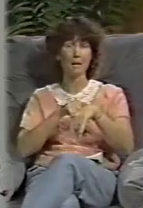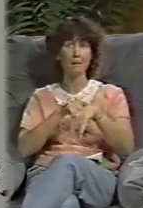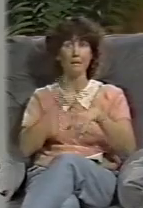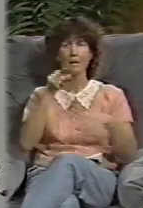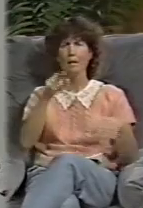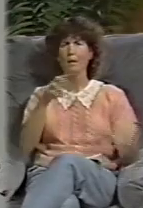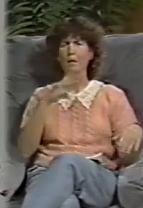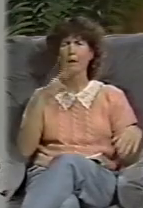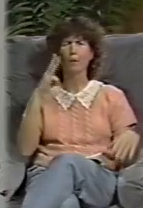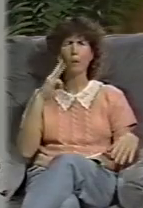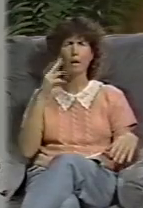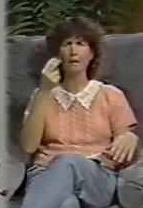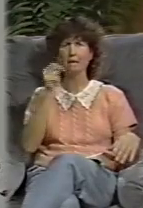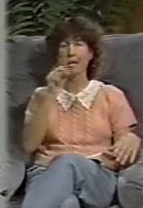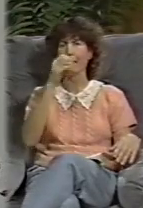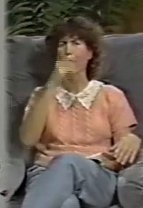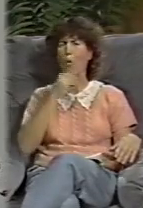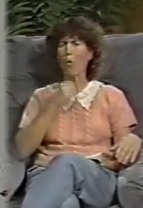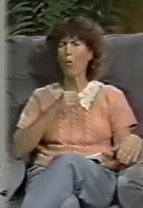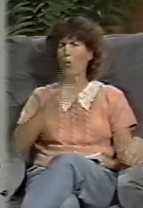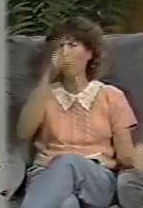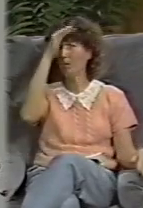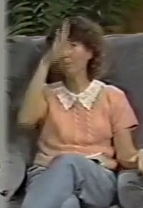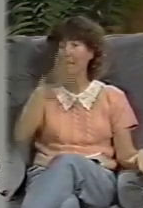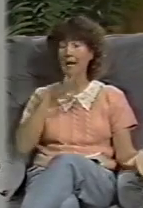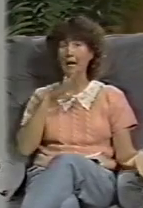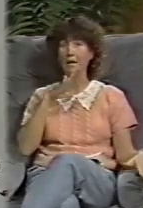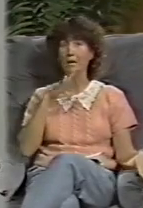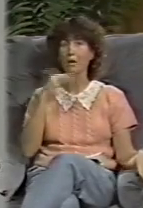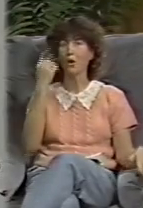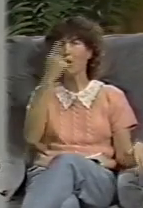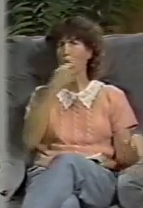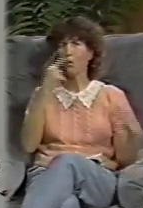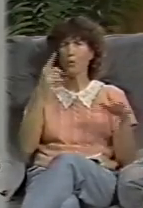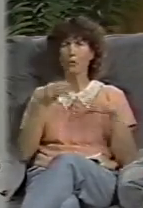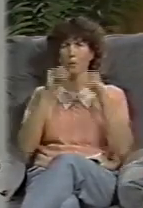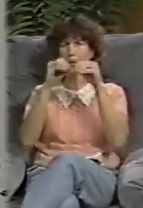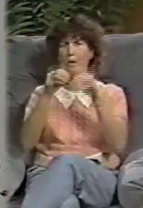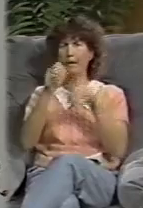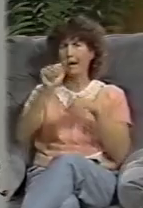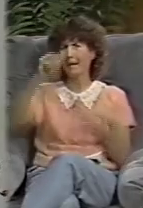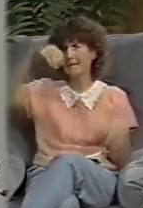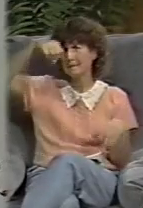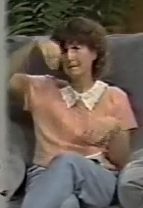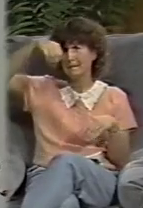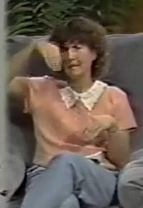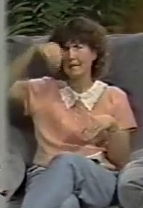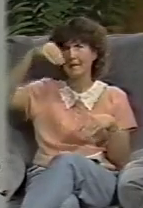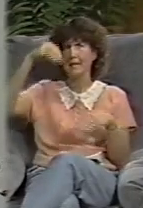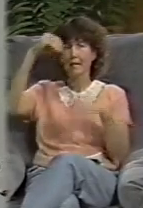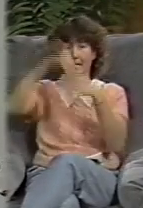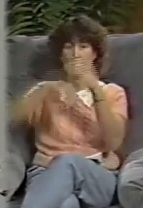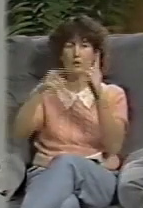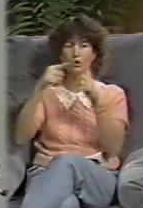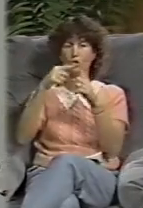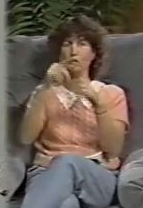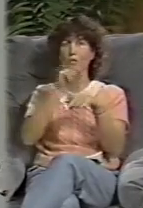time, there was an old man who put a seed into